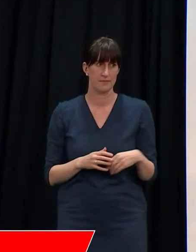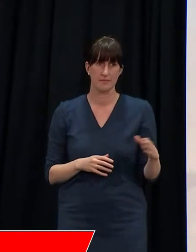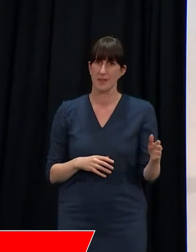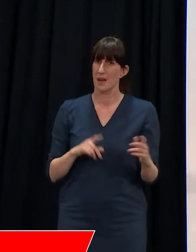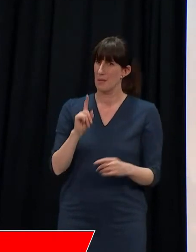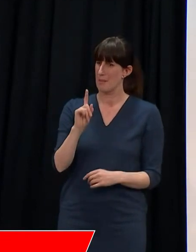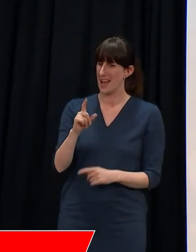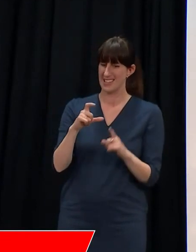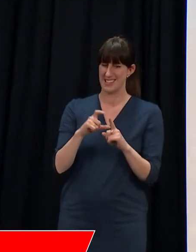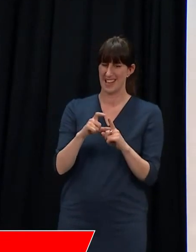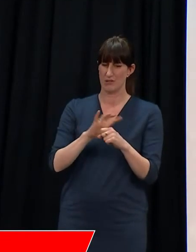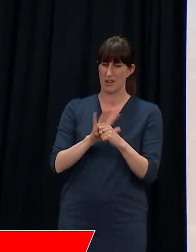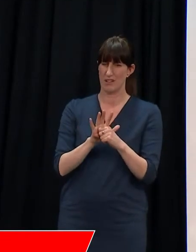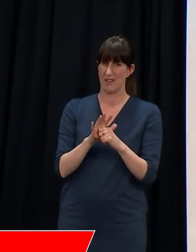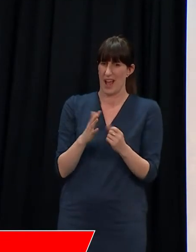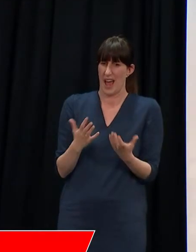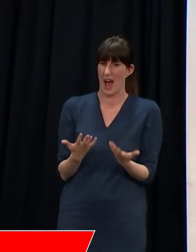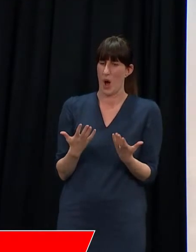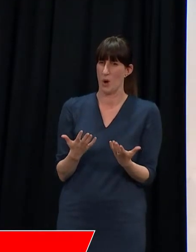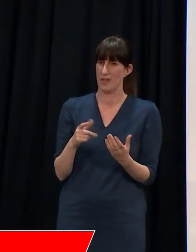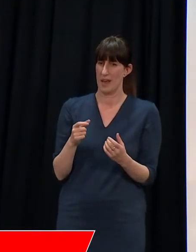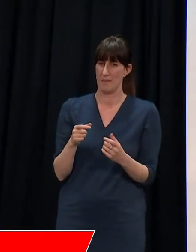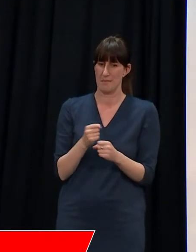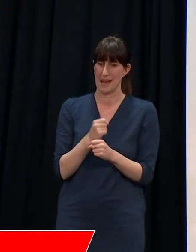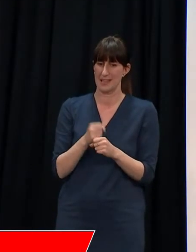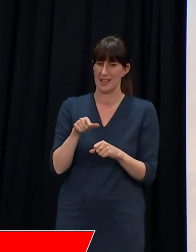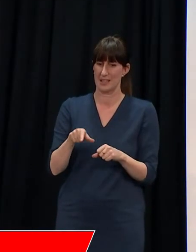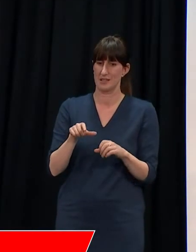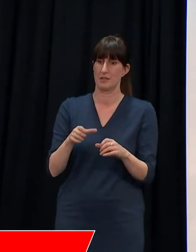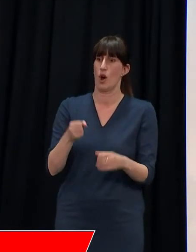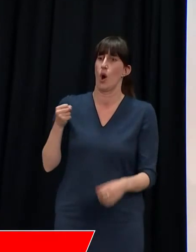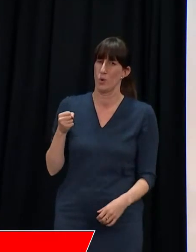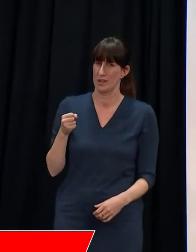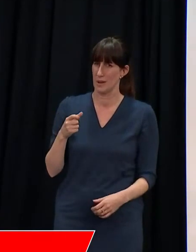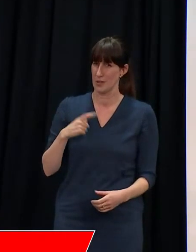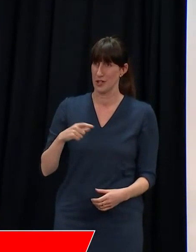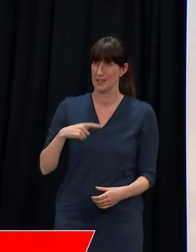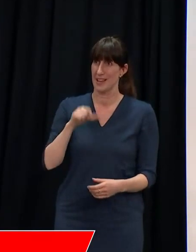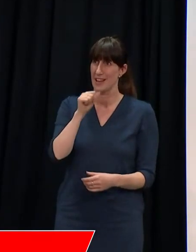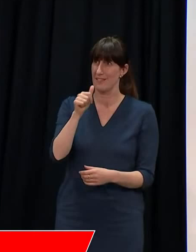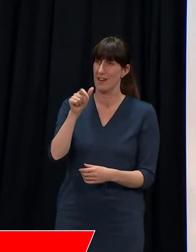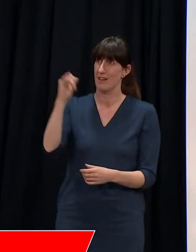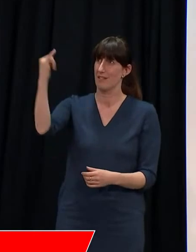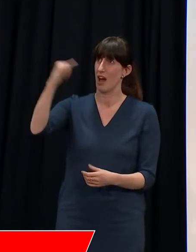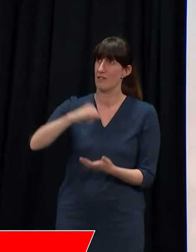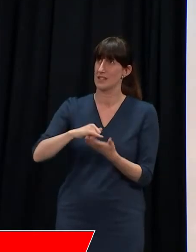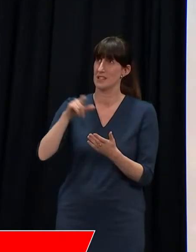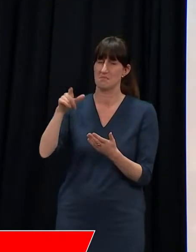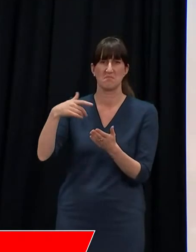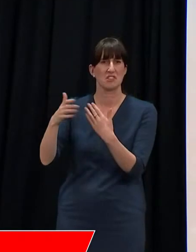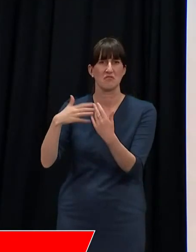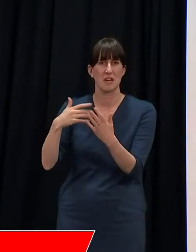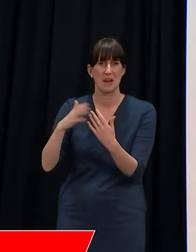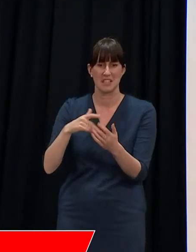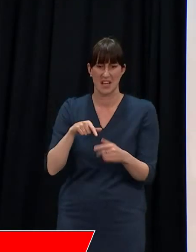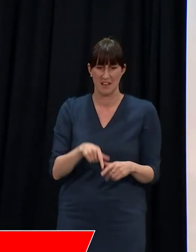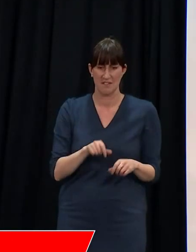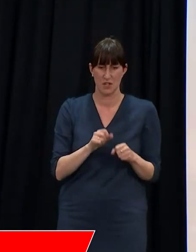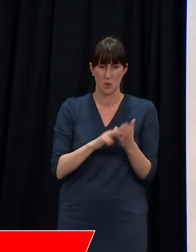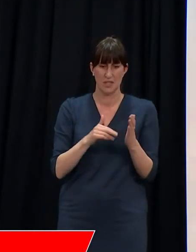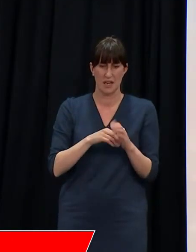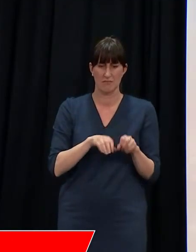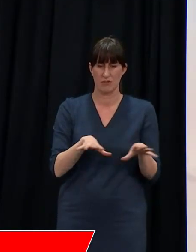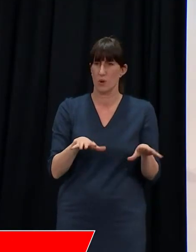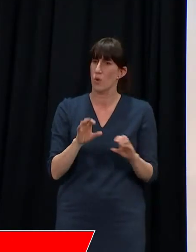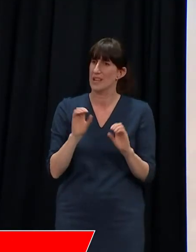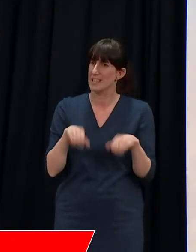Because people coming back from overseas, it surely shouldn't matter too much if we're dealing with an outbreak here or not. Well, one of the